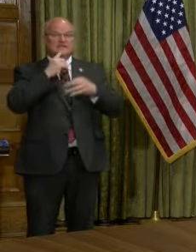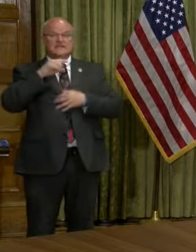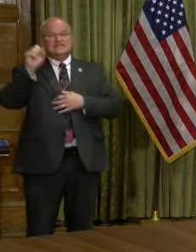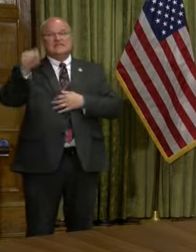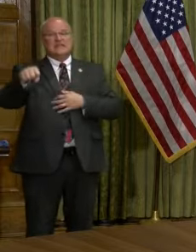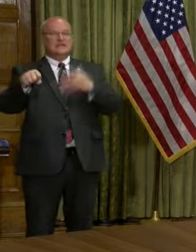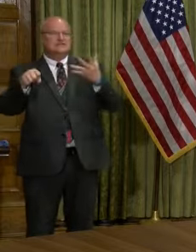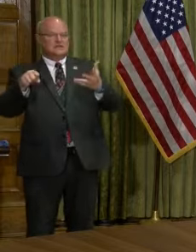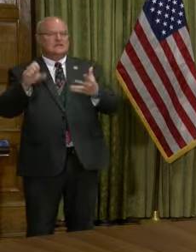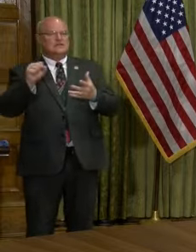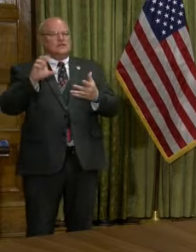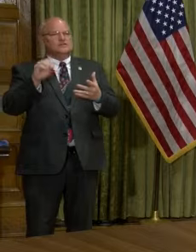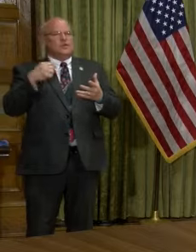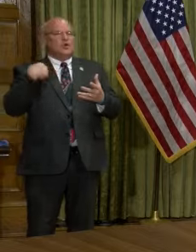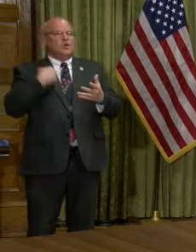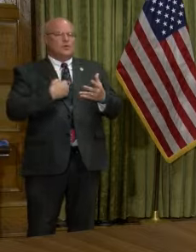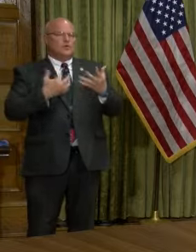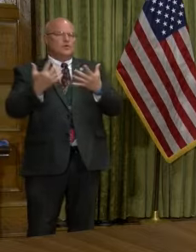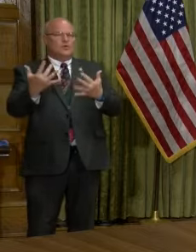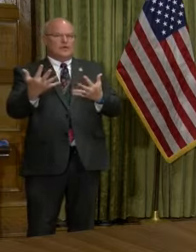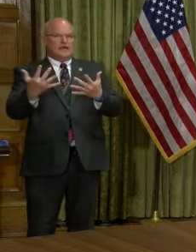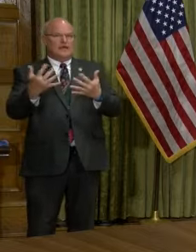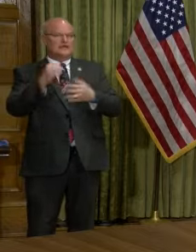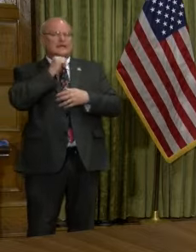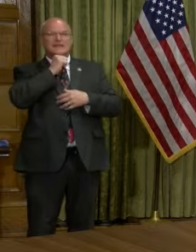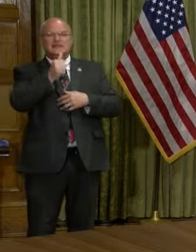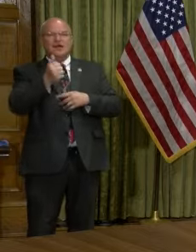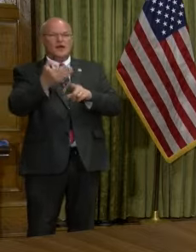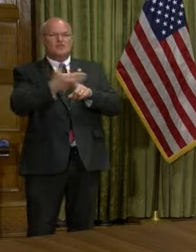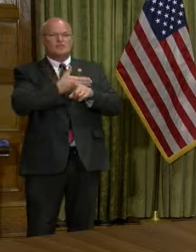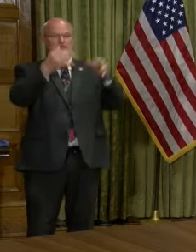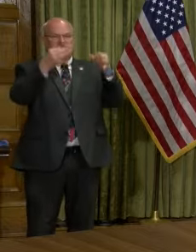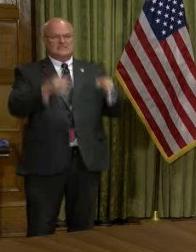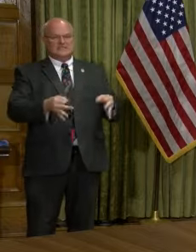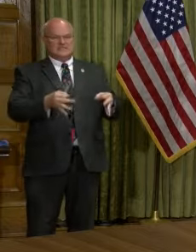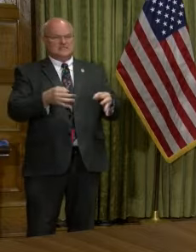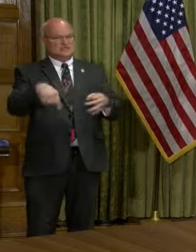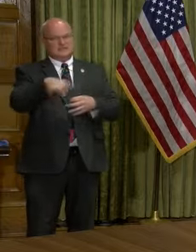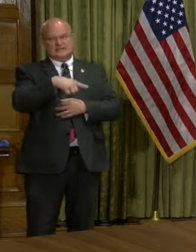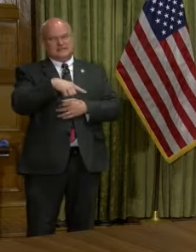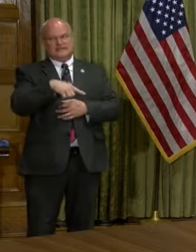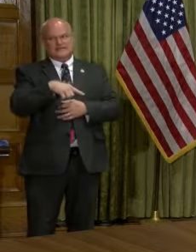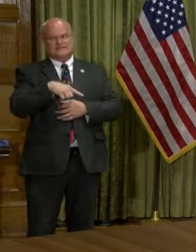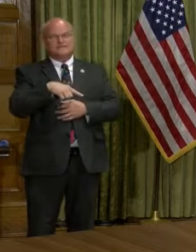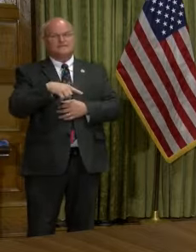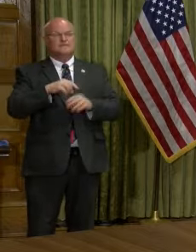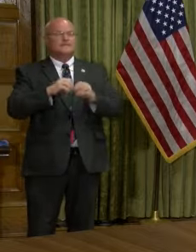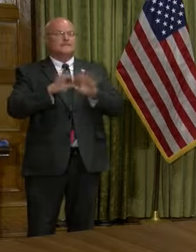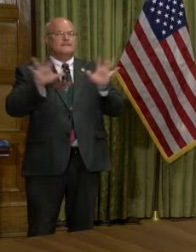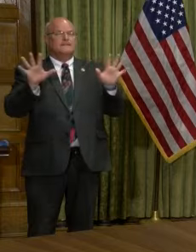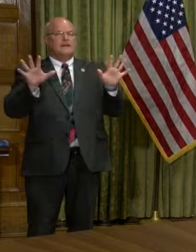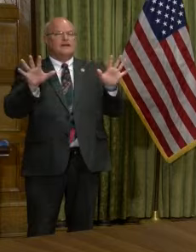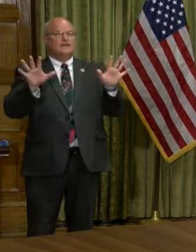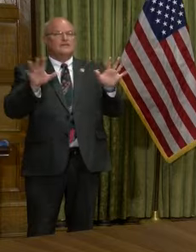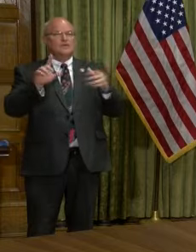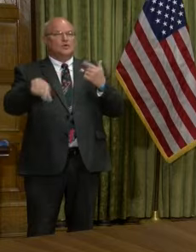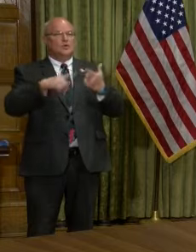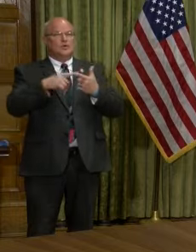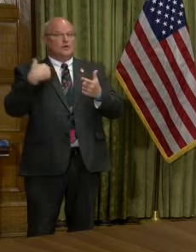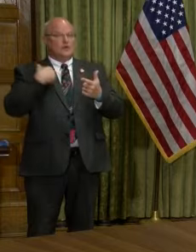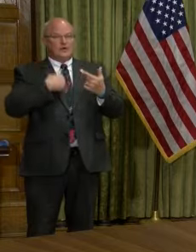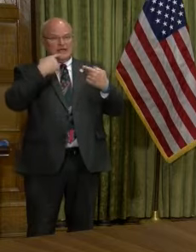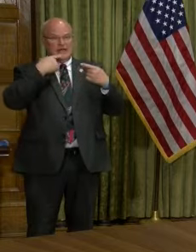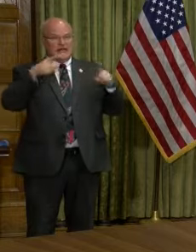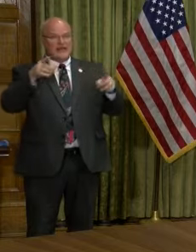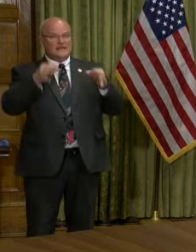a yes. And so we're going to wait and not prejudge each of these decisions. Obviously, whenever we